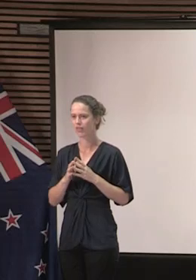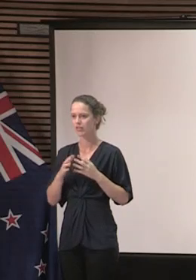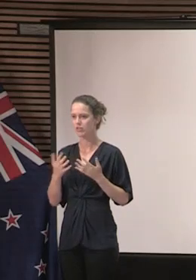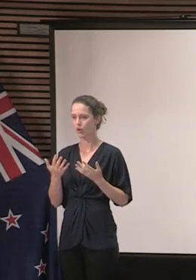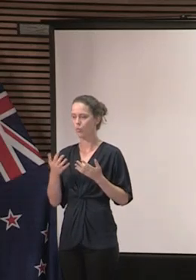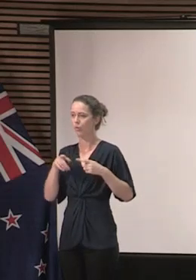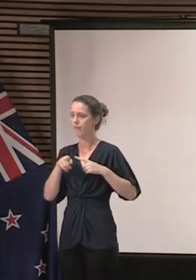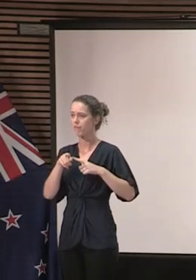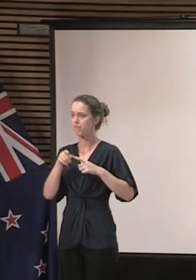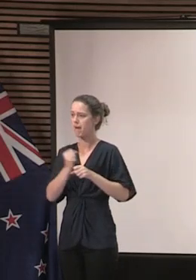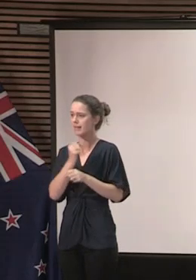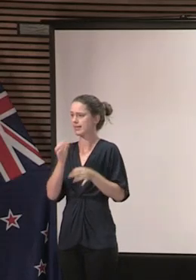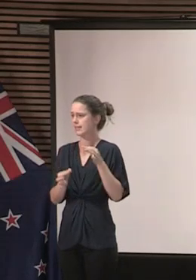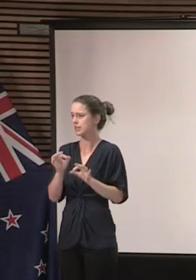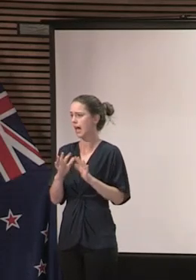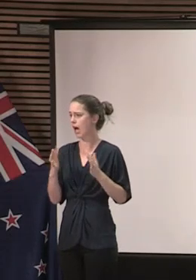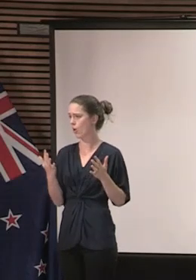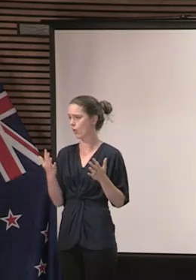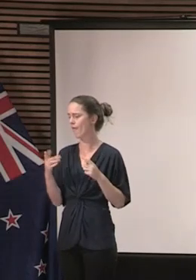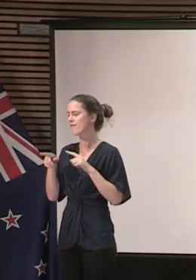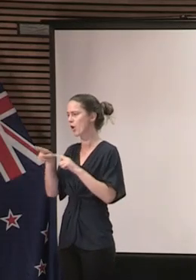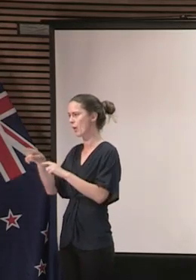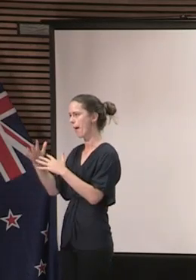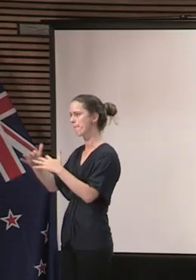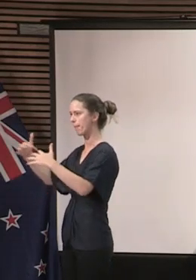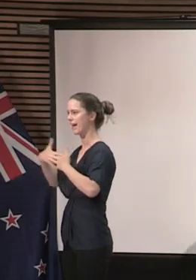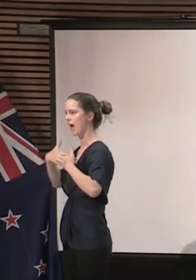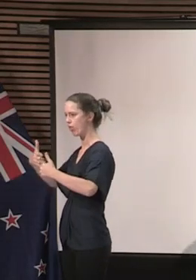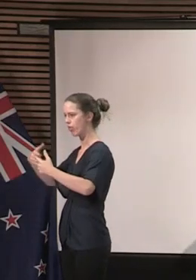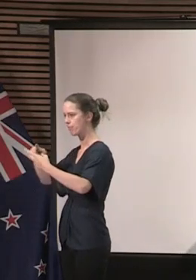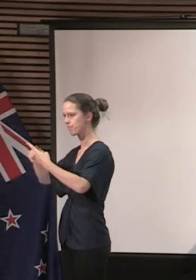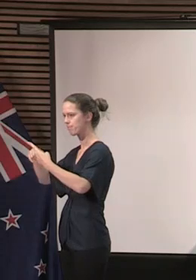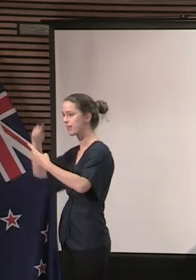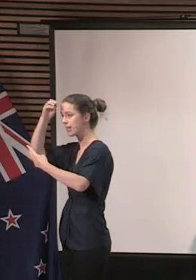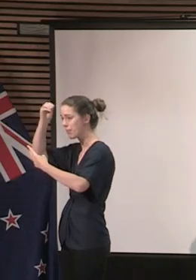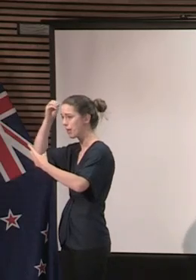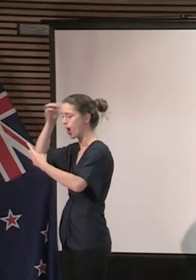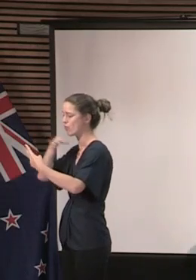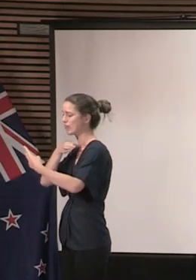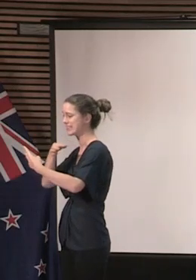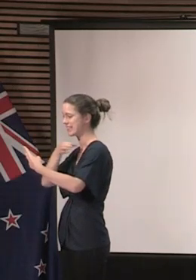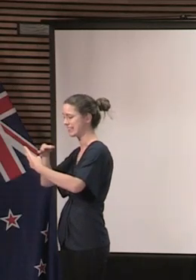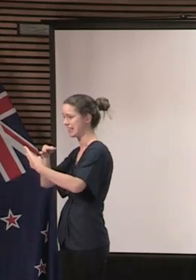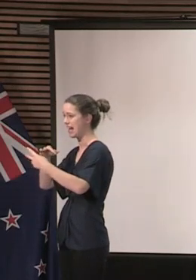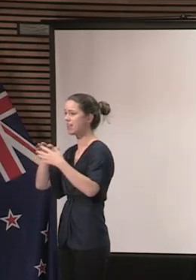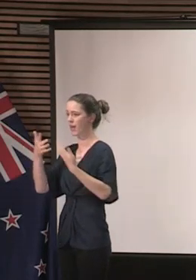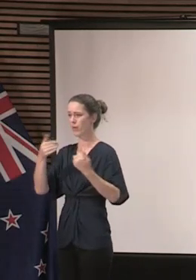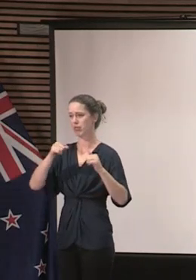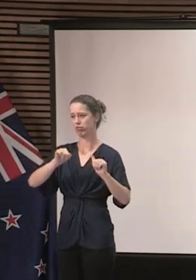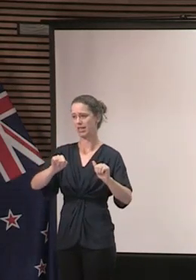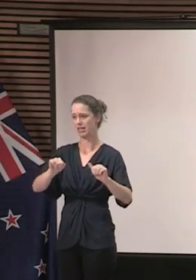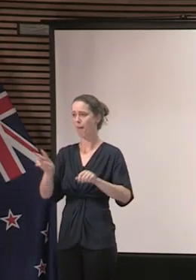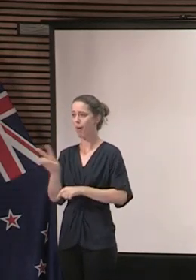public health, keeping in mind risk, is the best way that we can protect both the